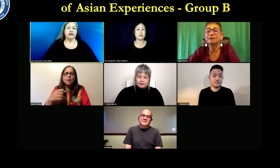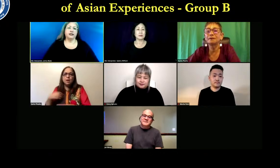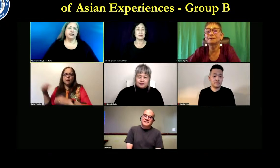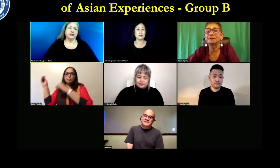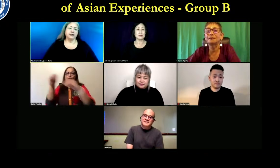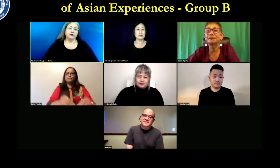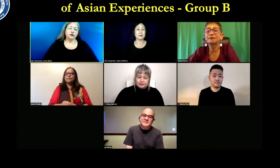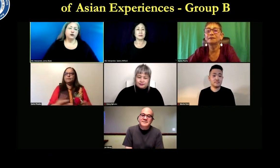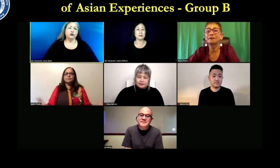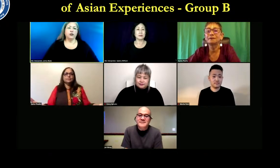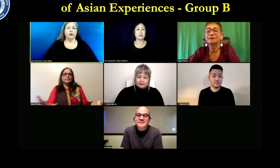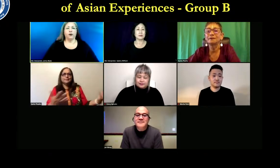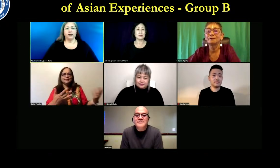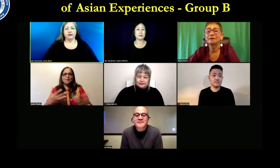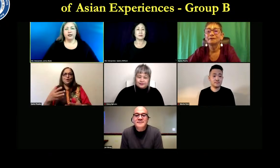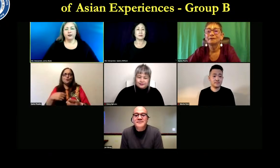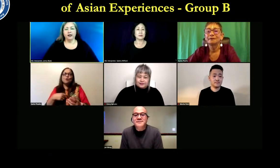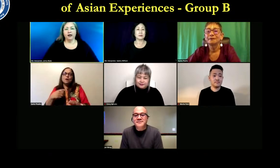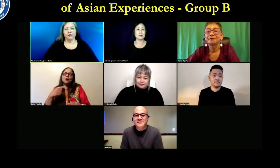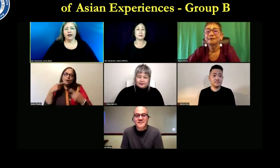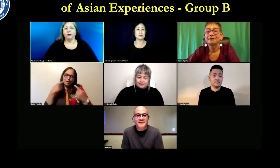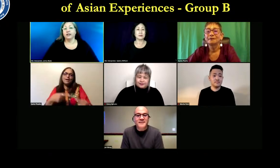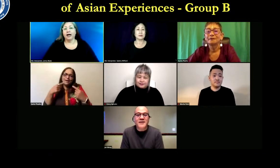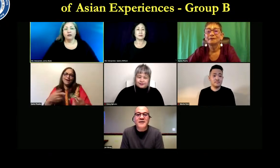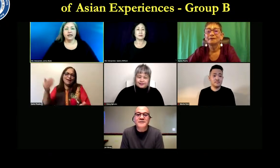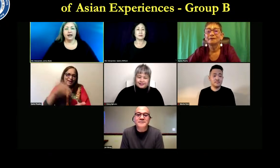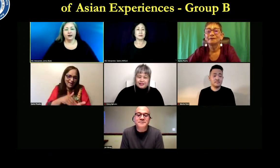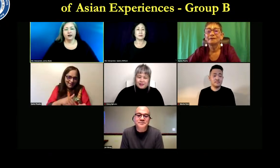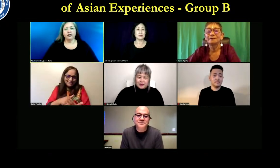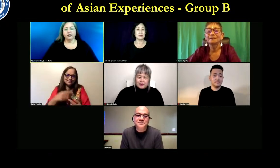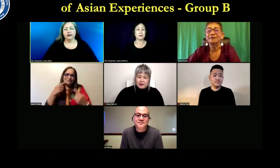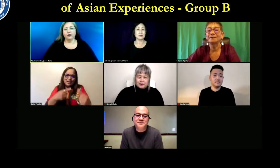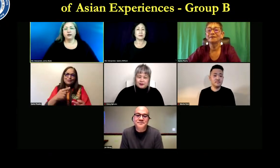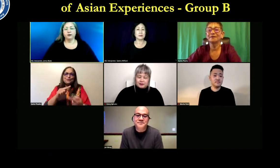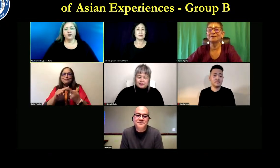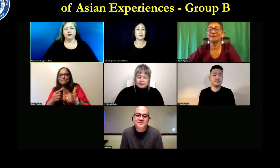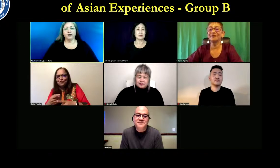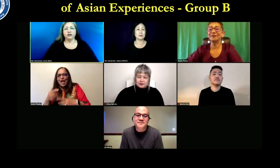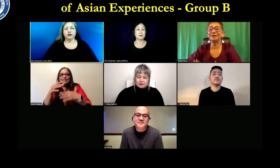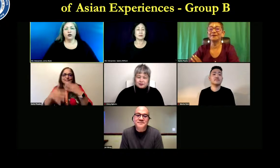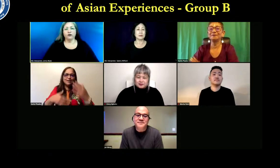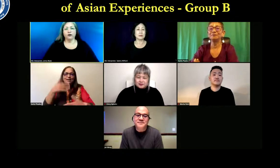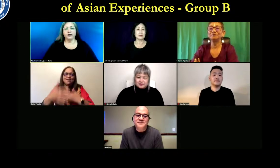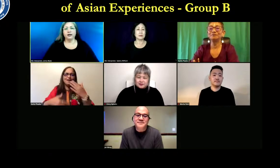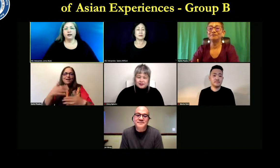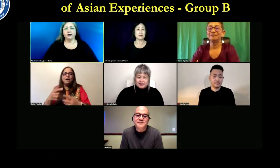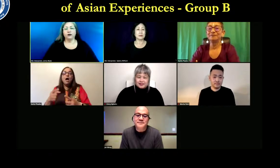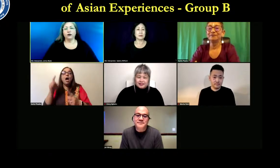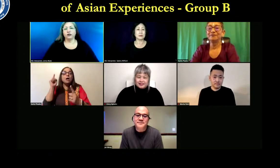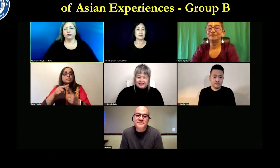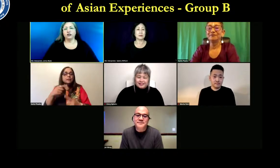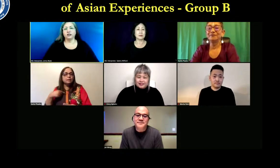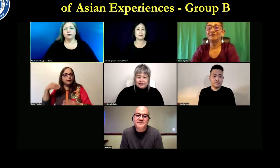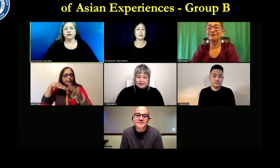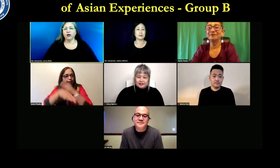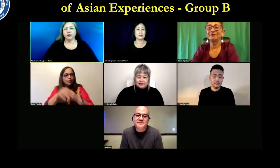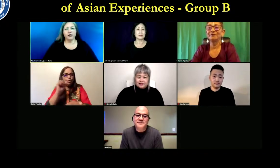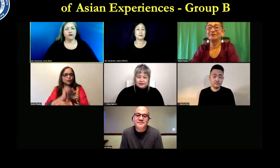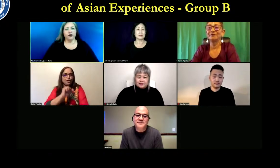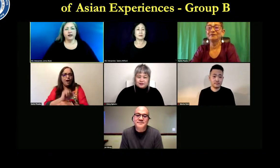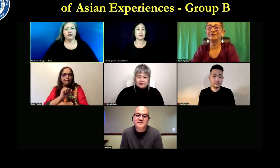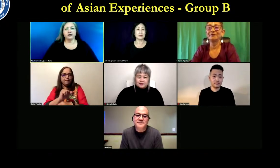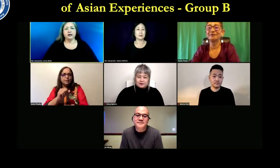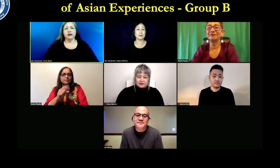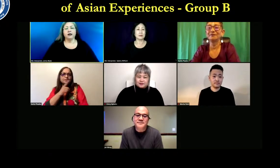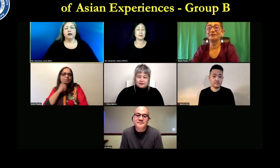because they attended the same school. They were part of the same club. And I was an outsider. That was a big struggle for me in order to just try to